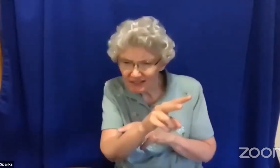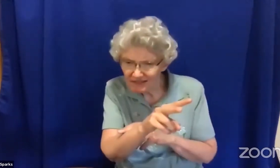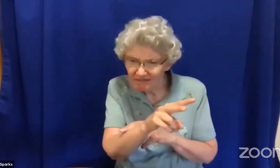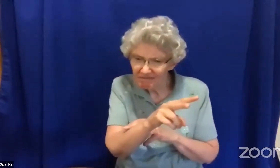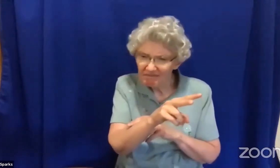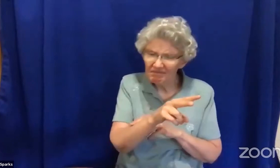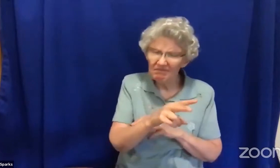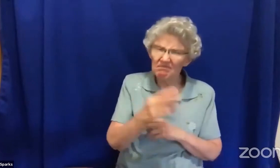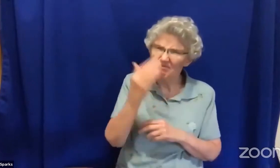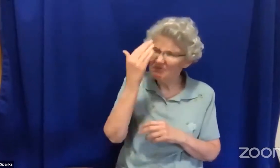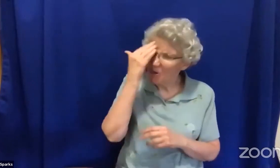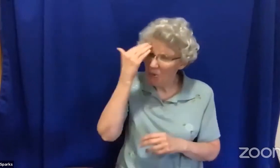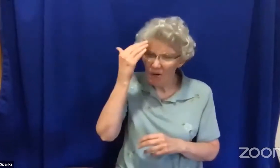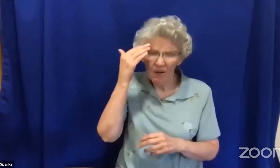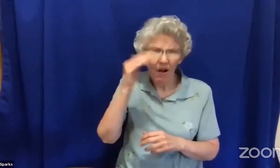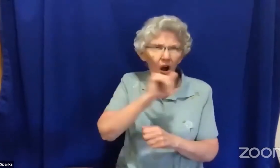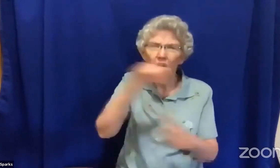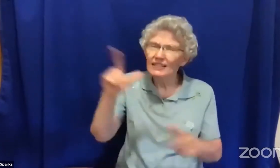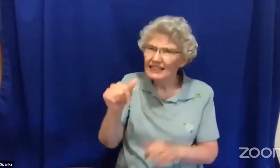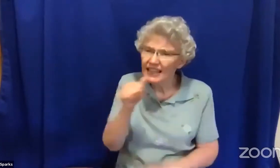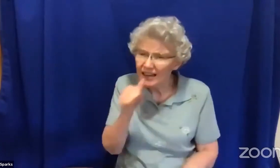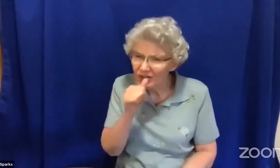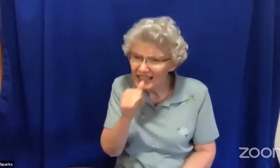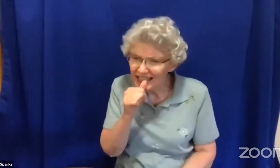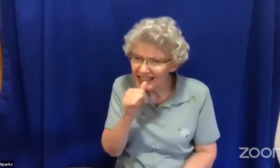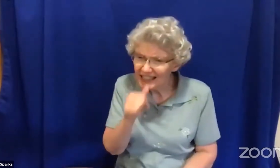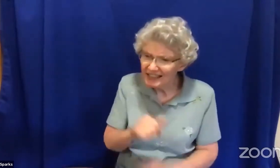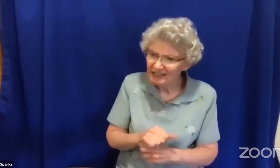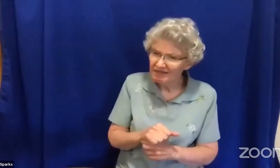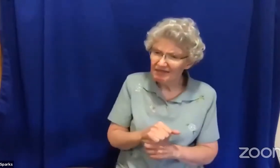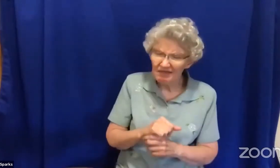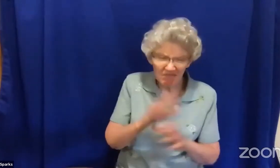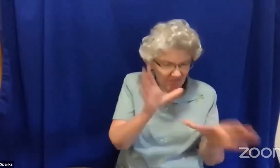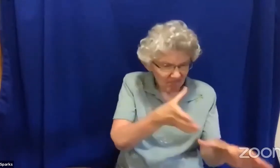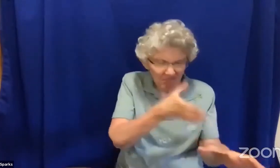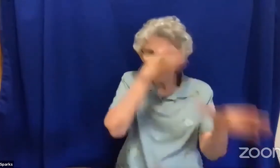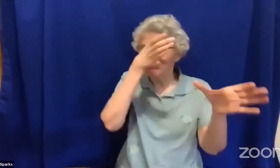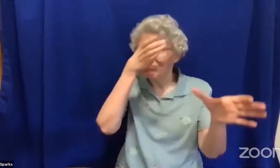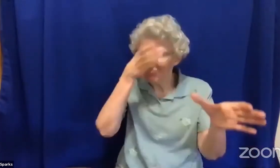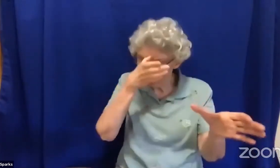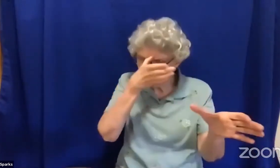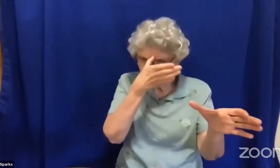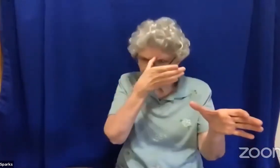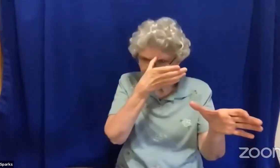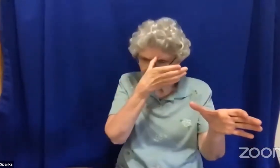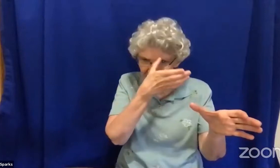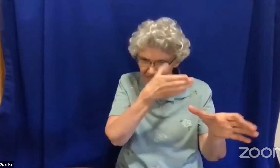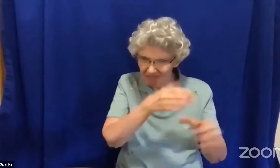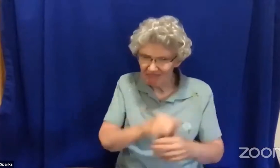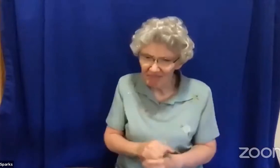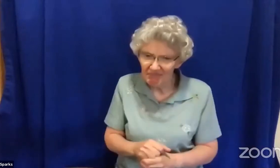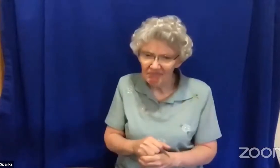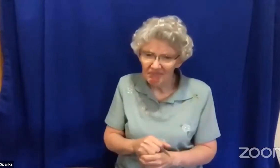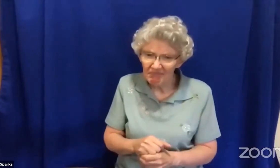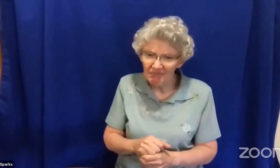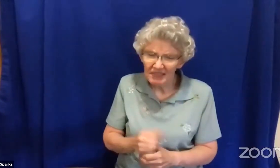I could prophesy and understand all secrets and have all knowledge?